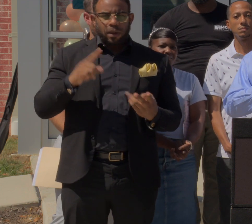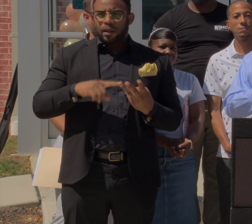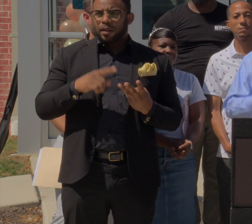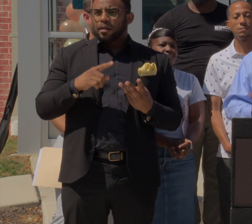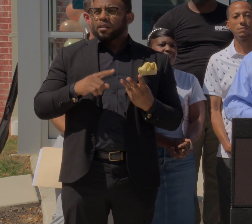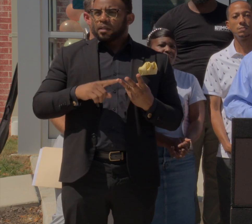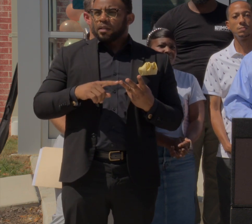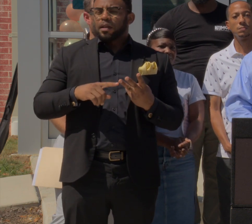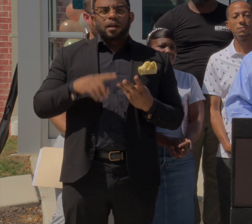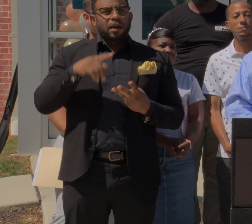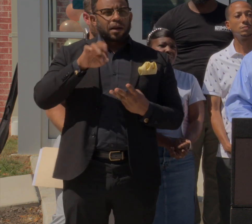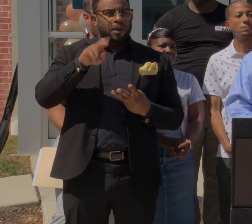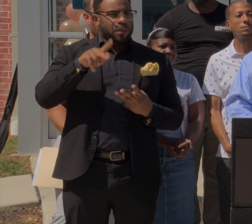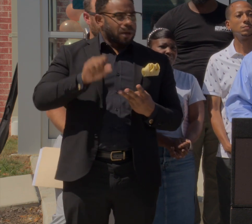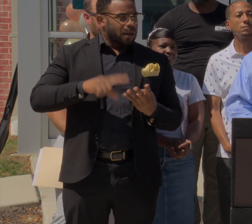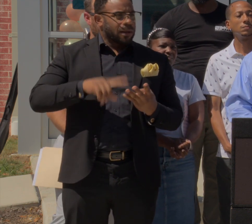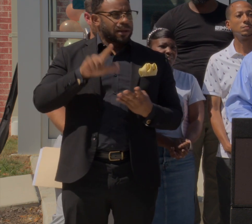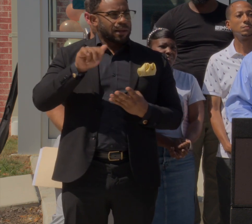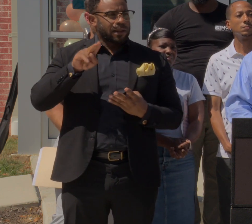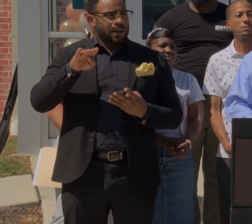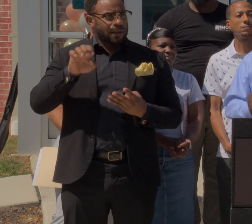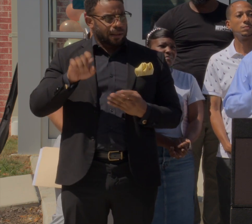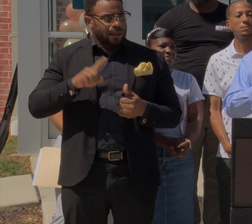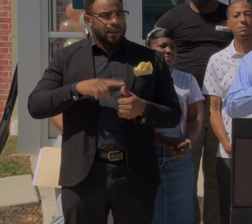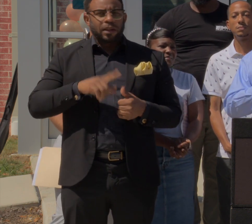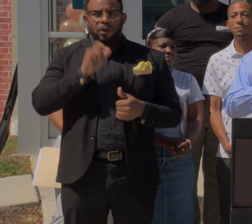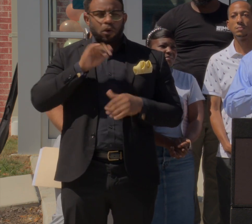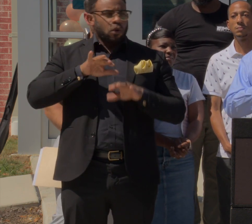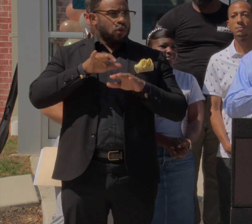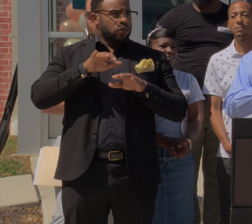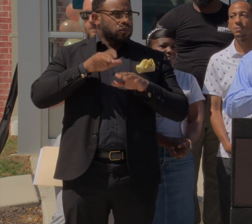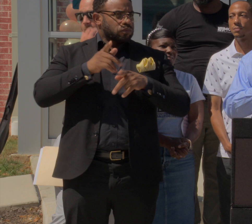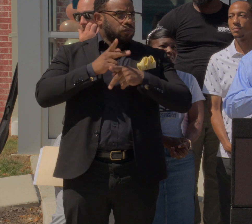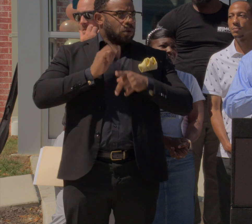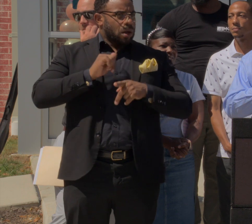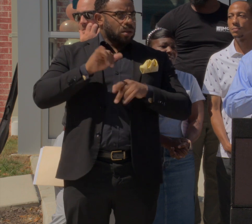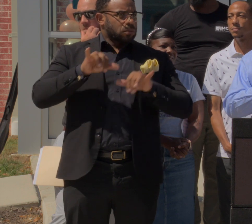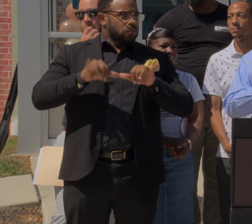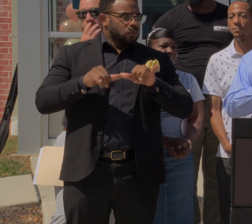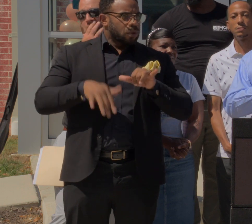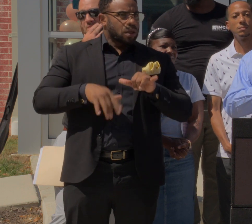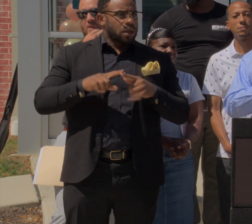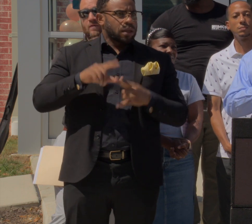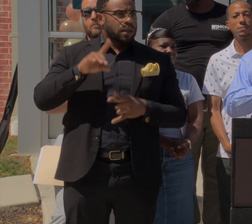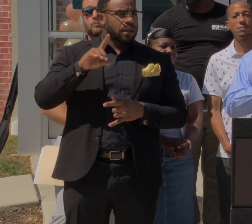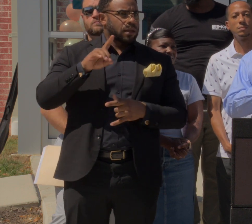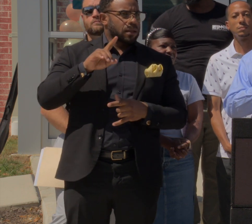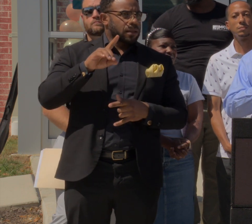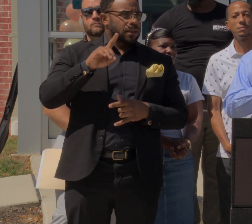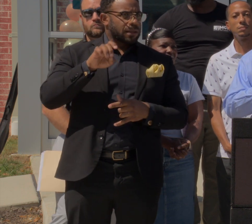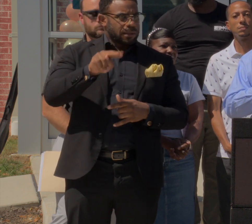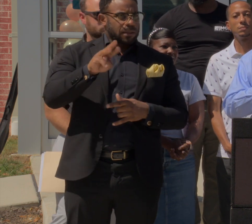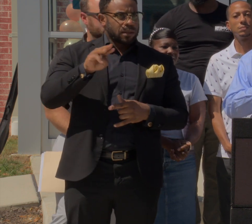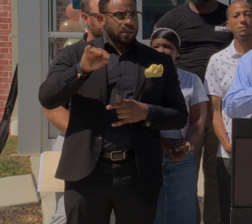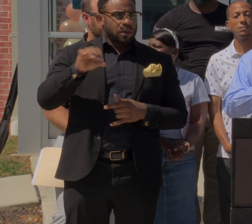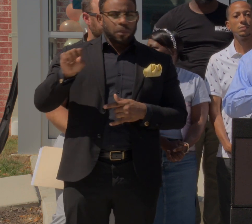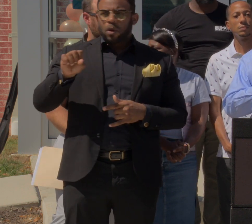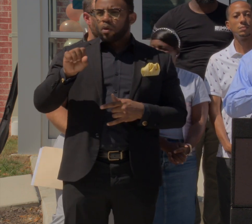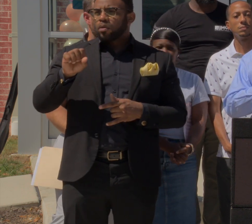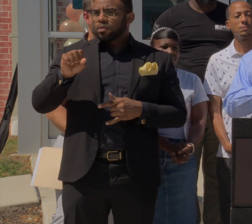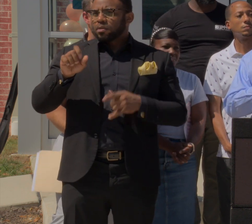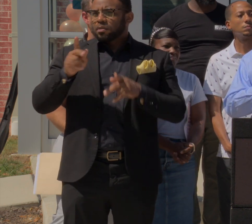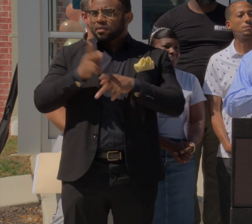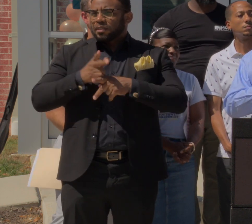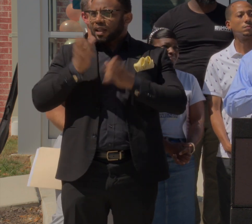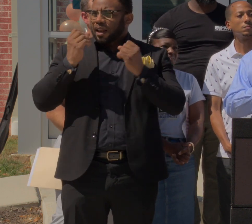director of parks, Lance Decker, who's over our architects, and also Demos, who oversees a lot of our